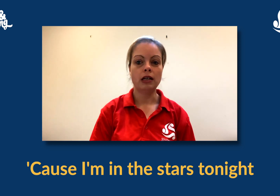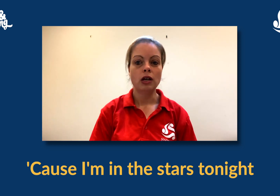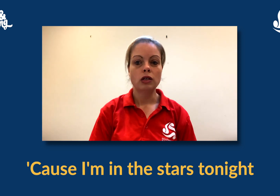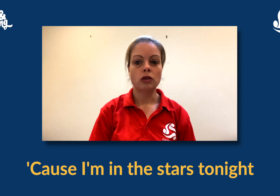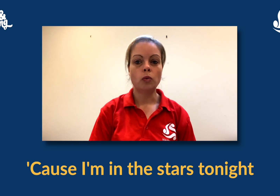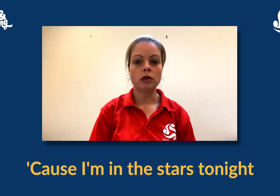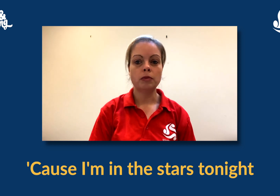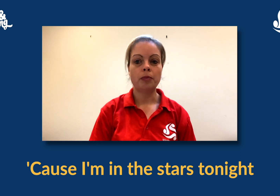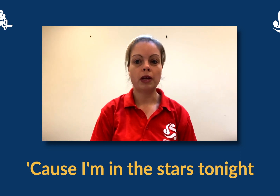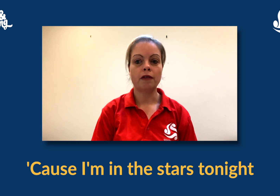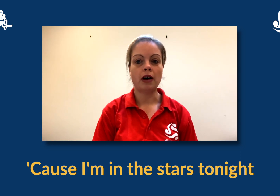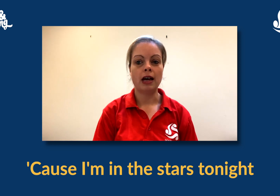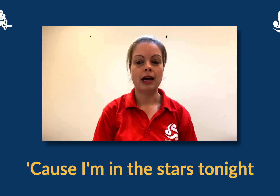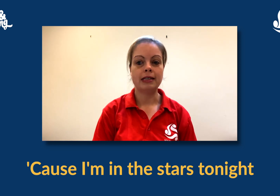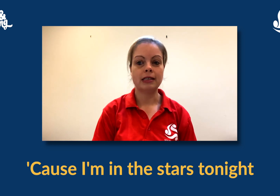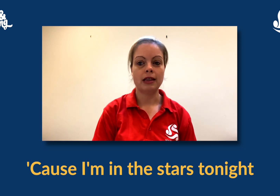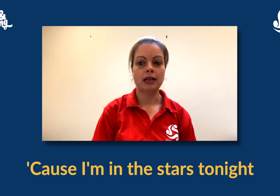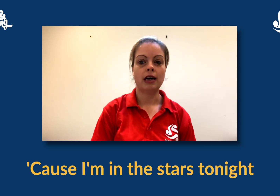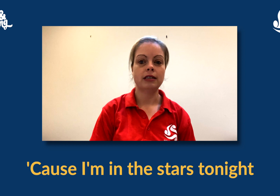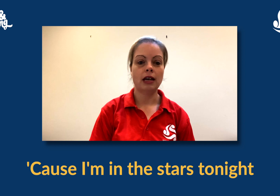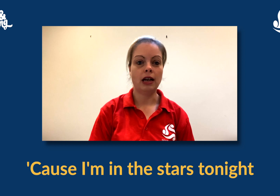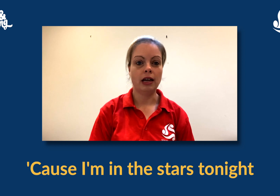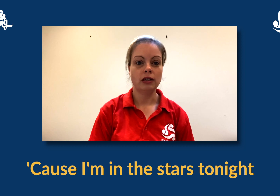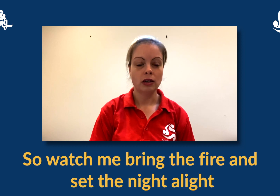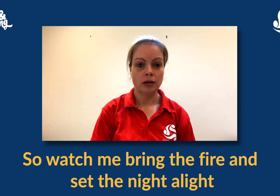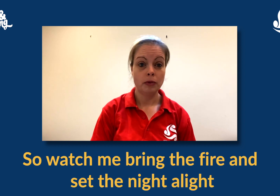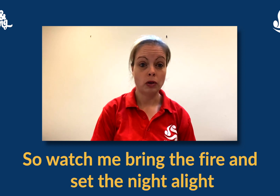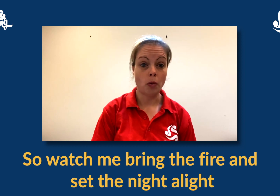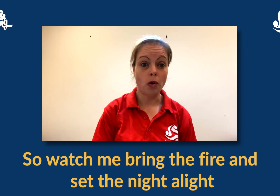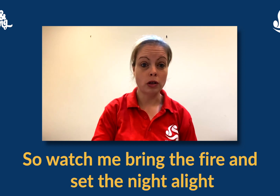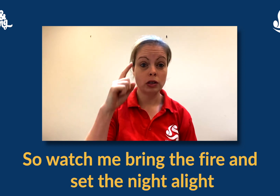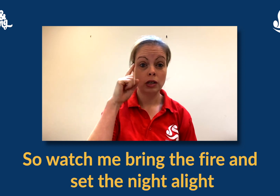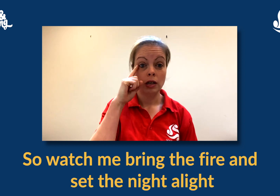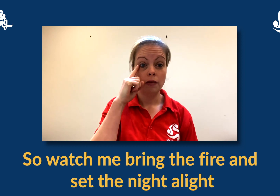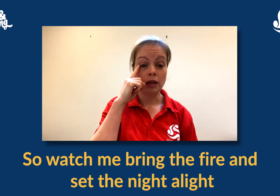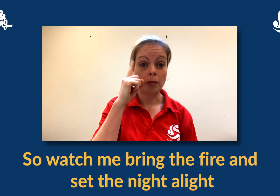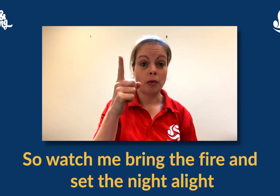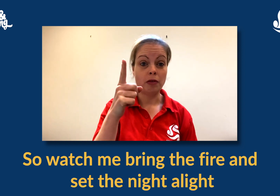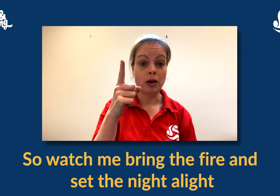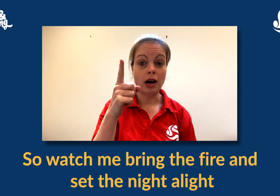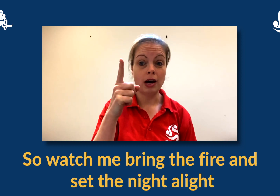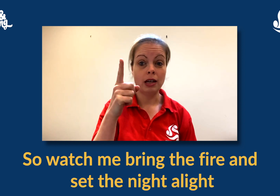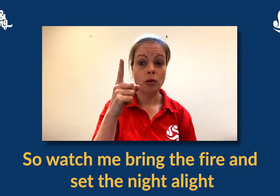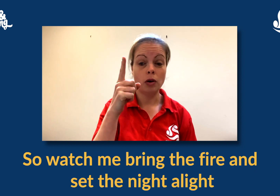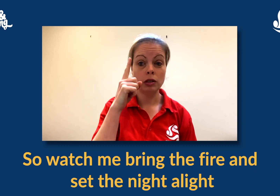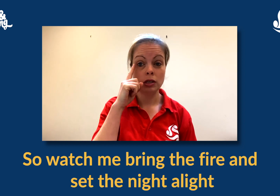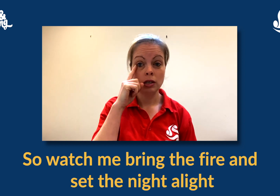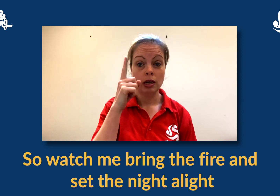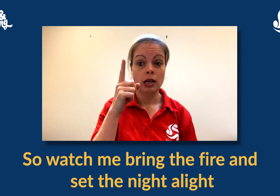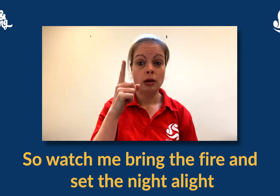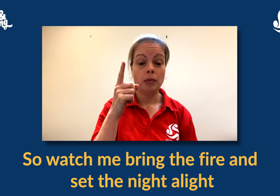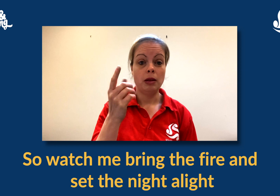Second line, so watch me bring the fire and set the night alight. So watch, finger coming away from your eye,